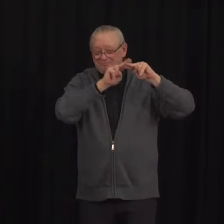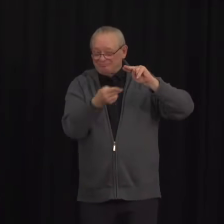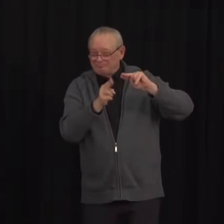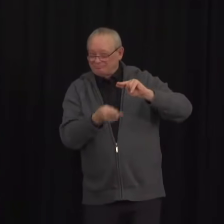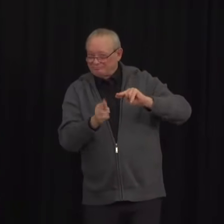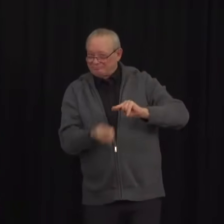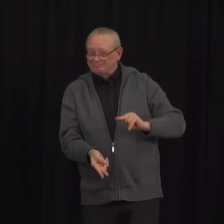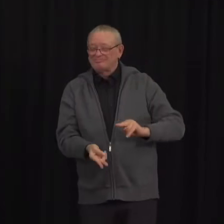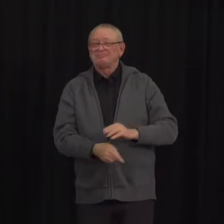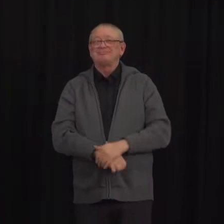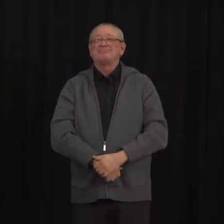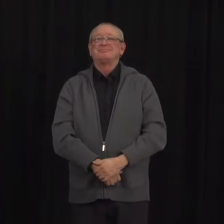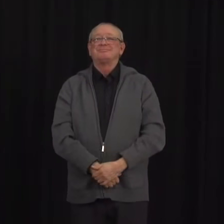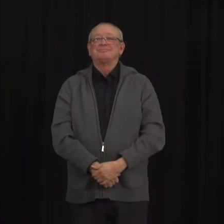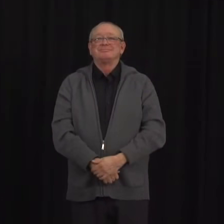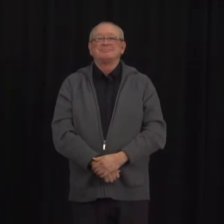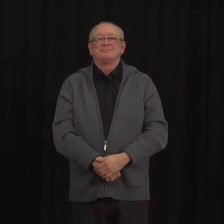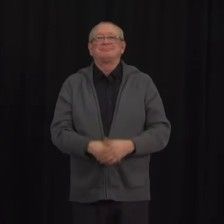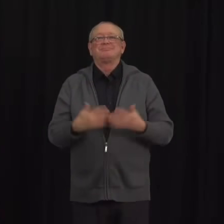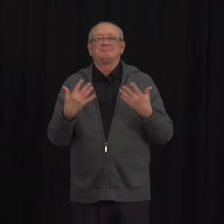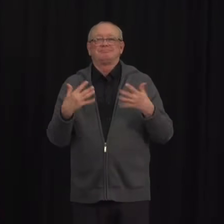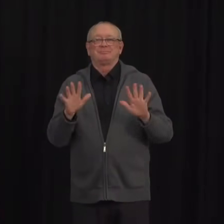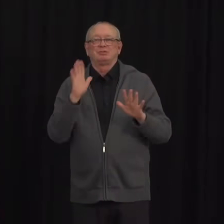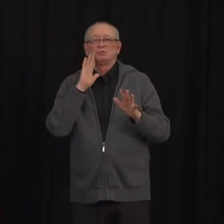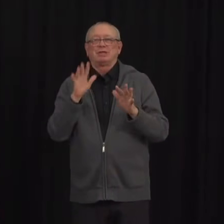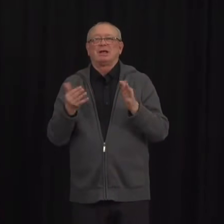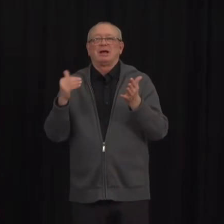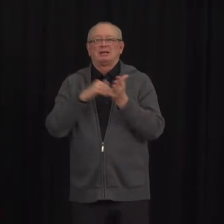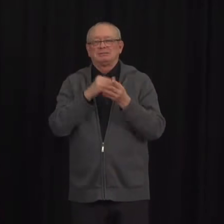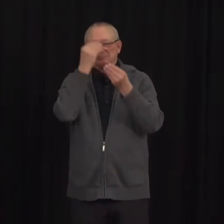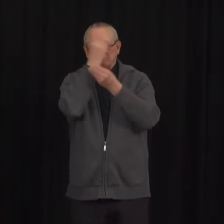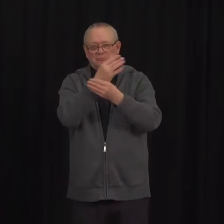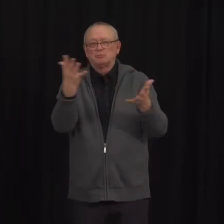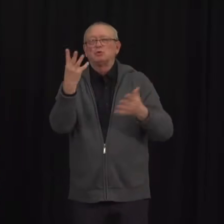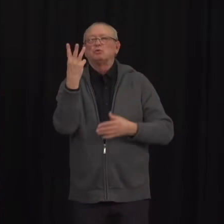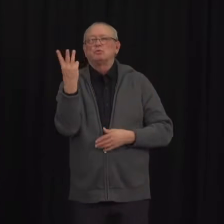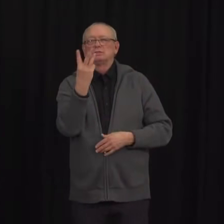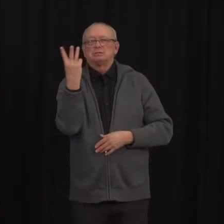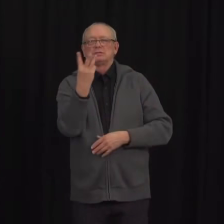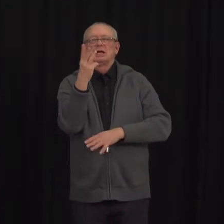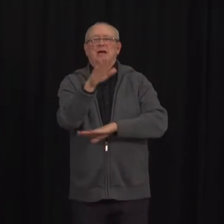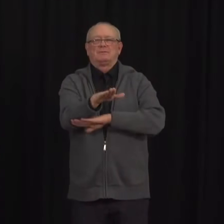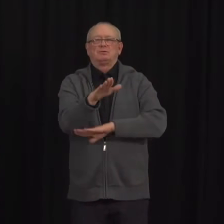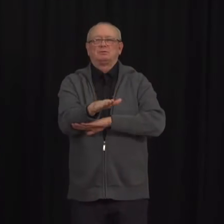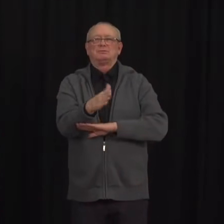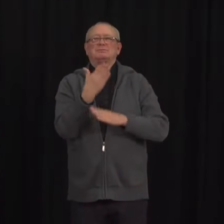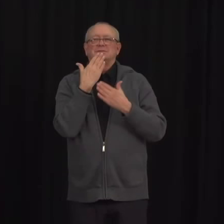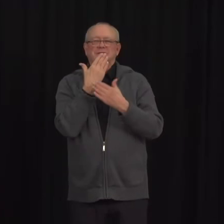concludes today's availability. We'll provide another update on Wednesday afternoon. Thank you and be safe.